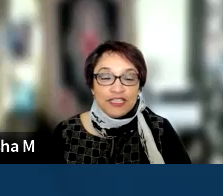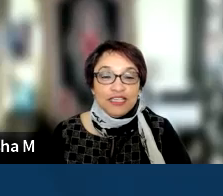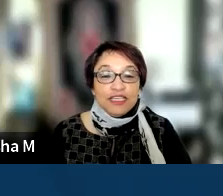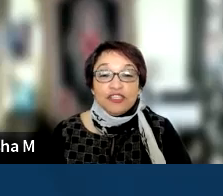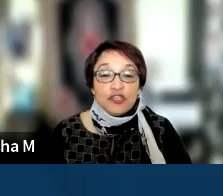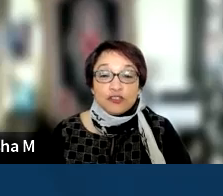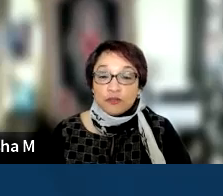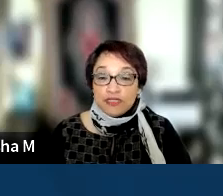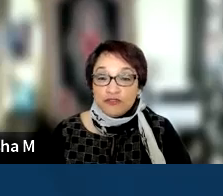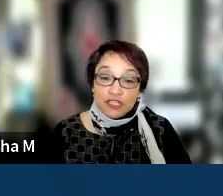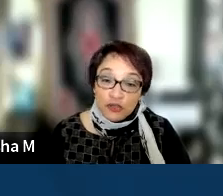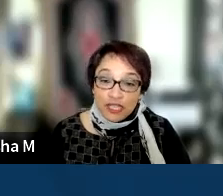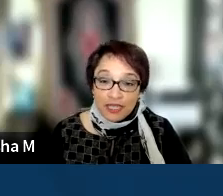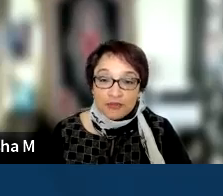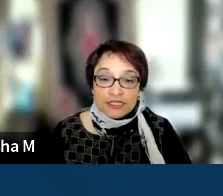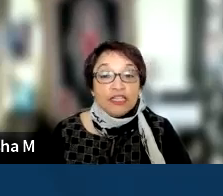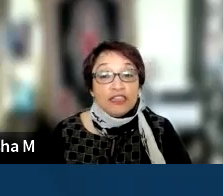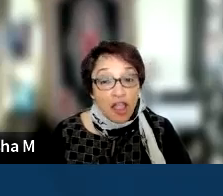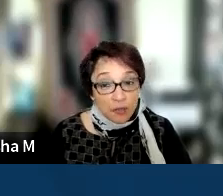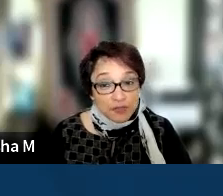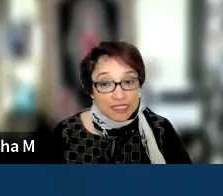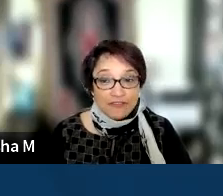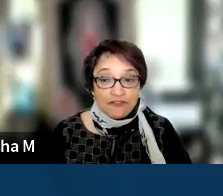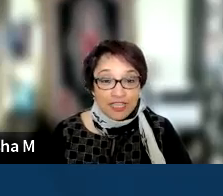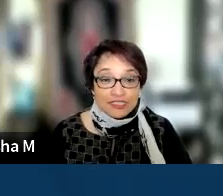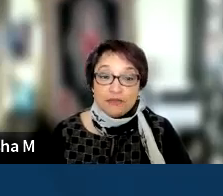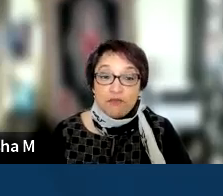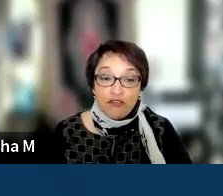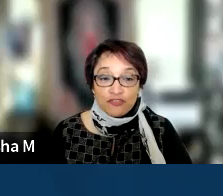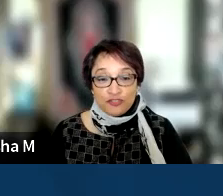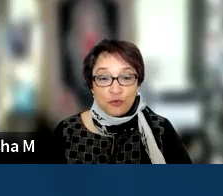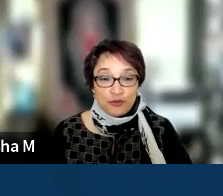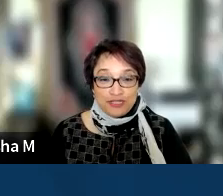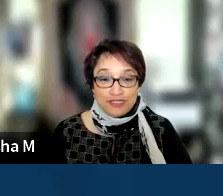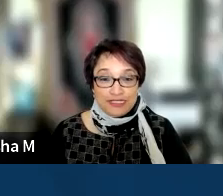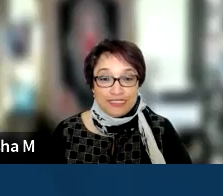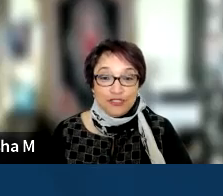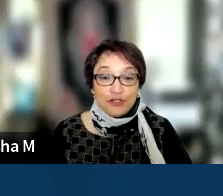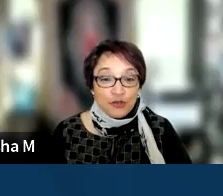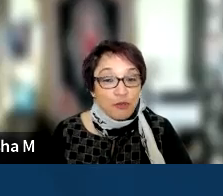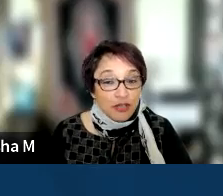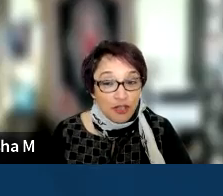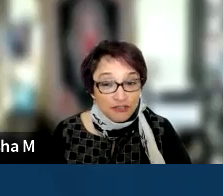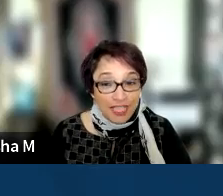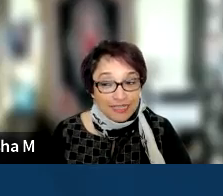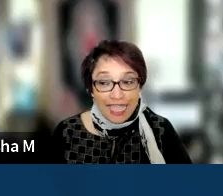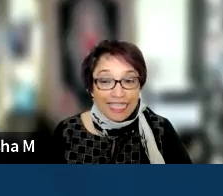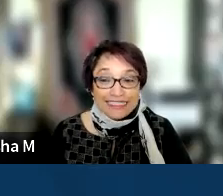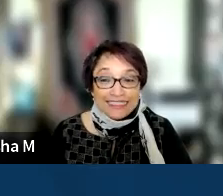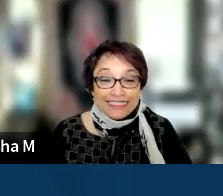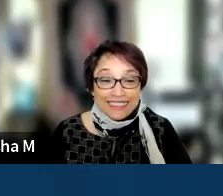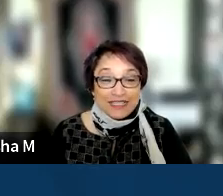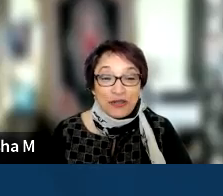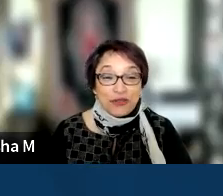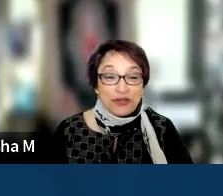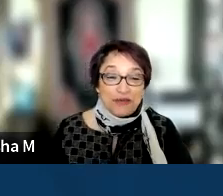fiction. She also plays video games, LARPs, and fights in buffer tournaments. Did you all know about all of that? I